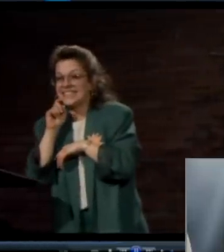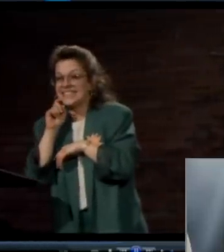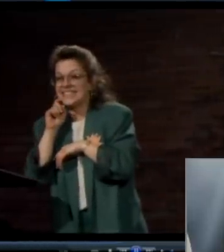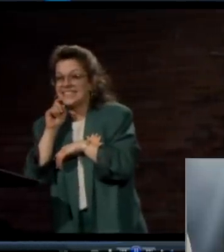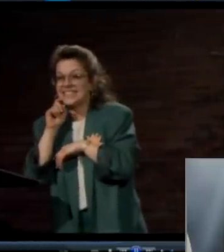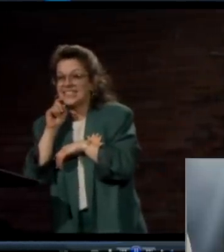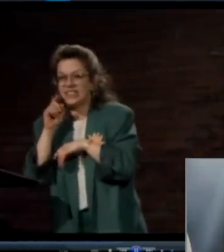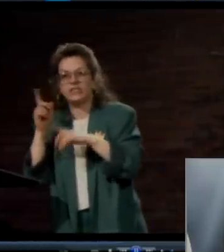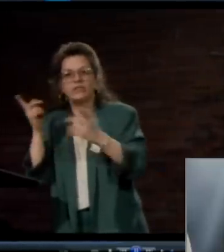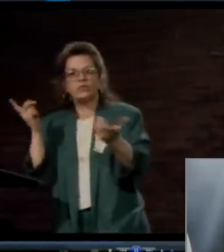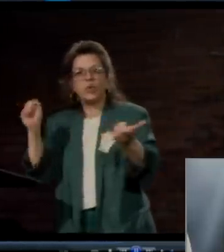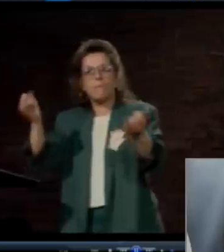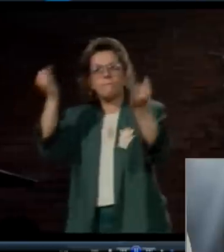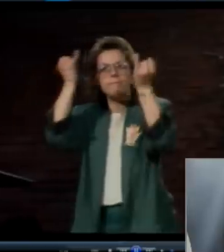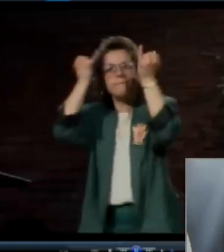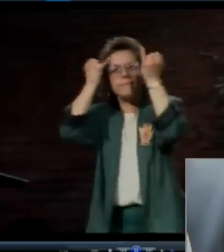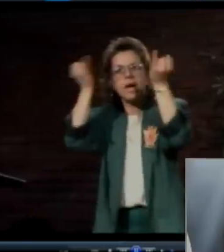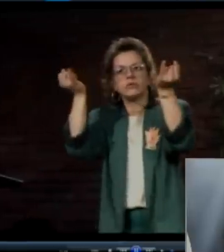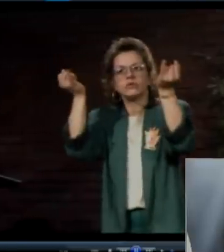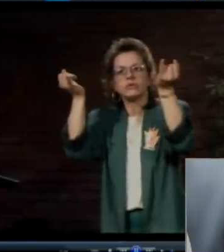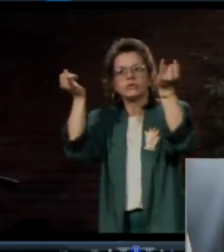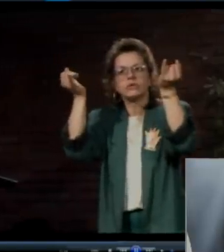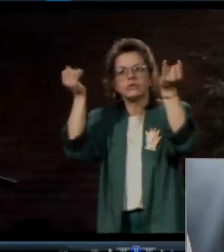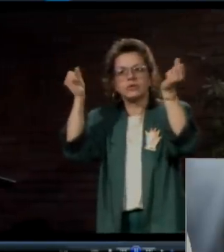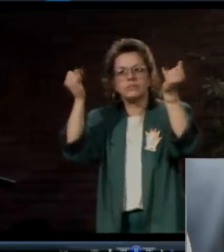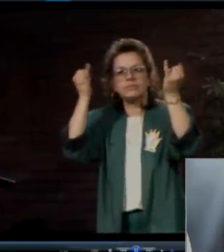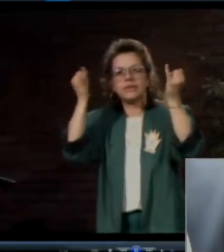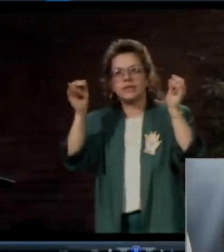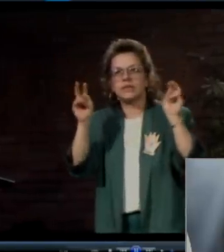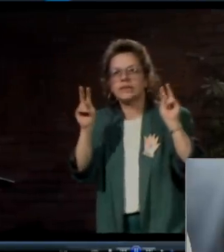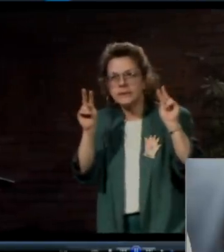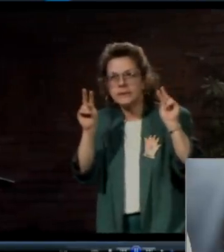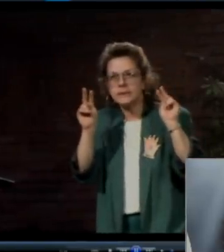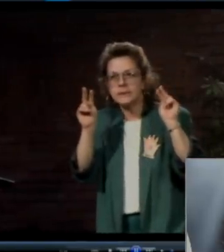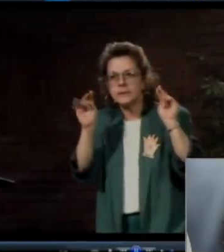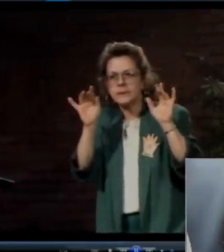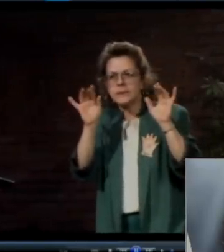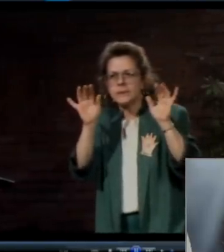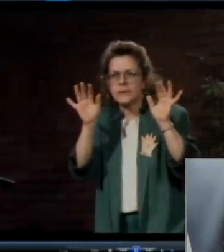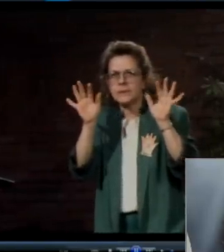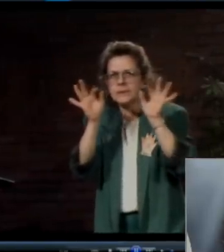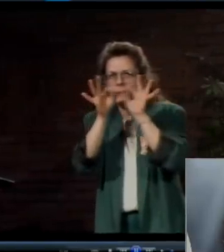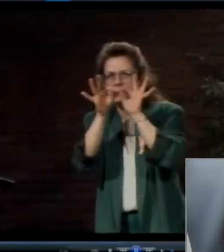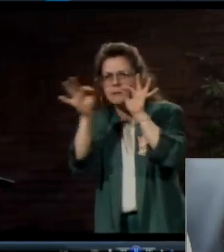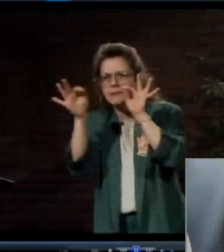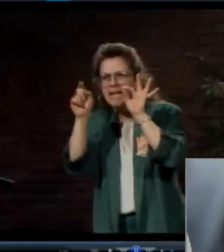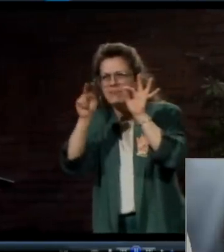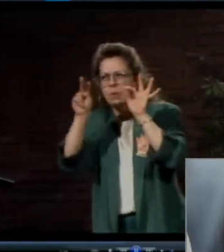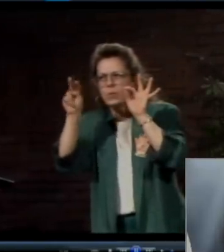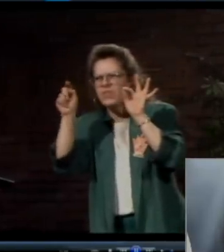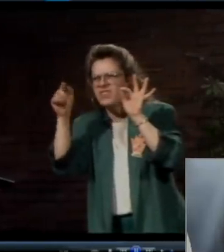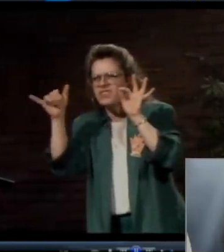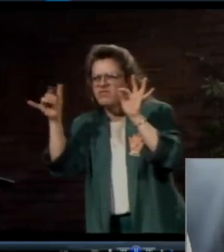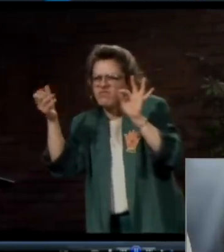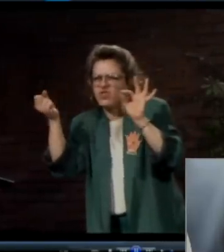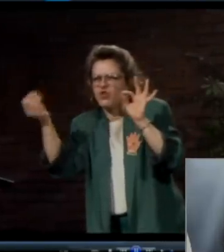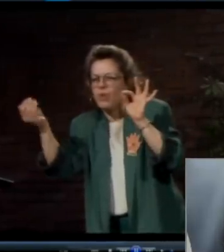Well, really, the first word that I said was 6, and the second word that I said was sex. Now, really, imagine